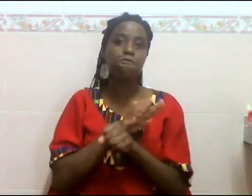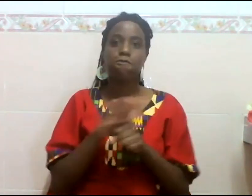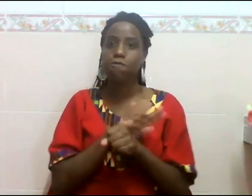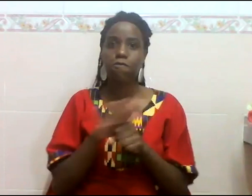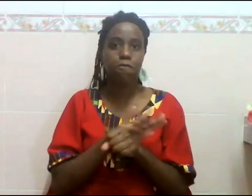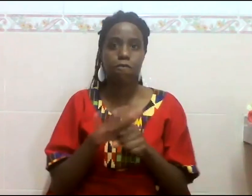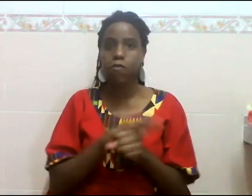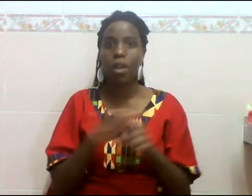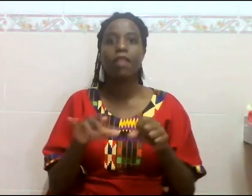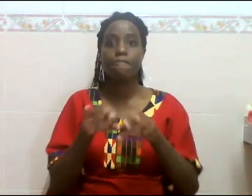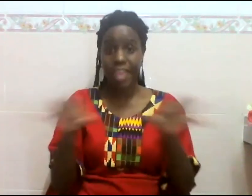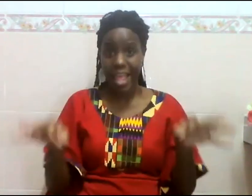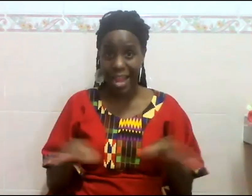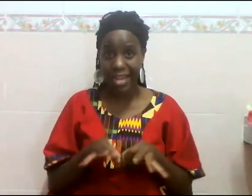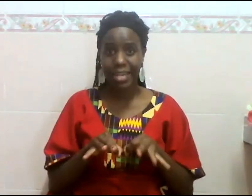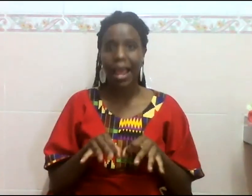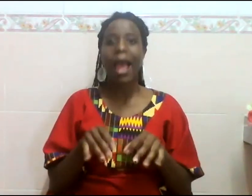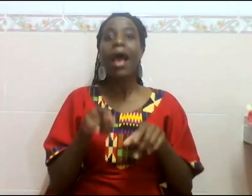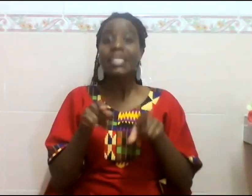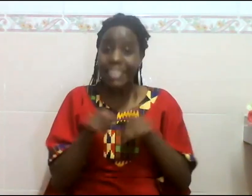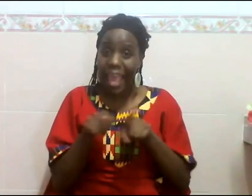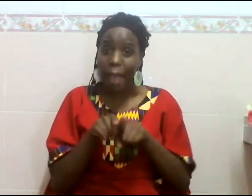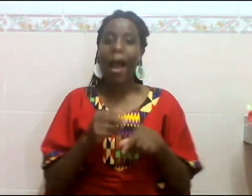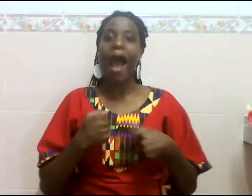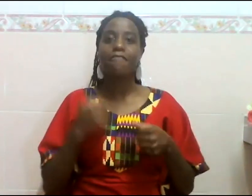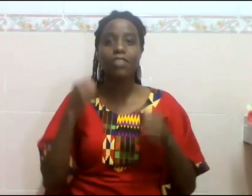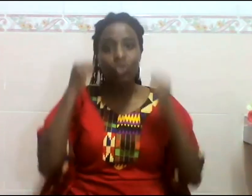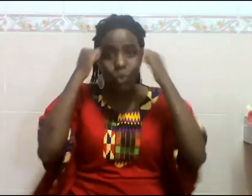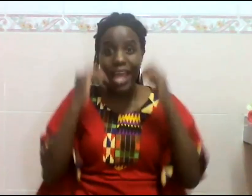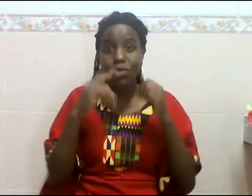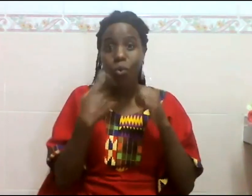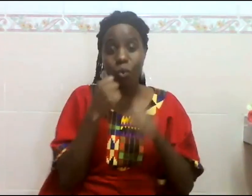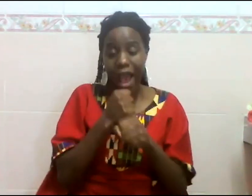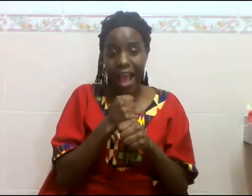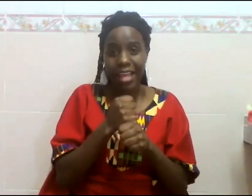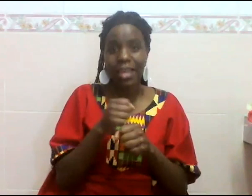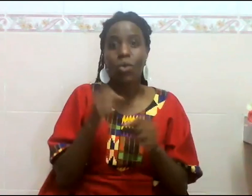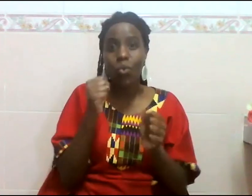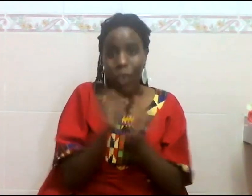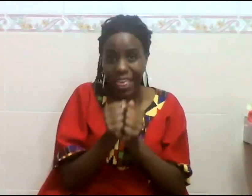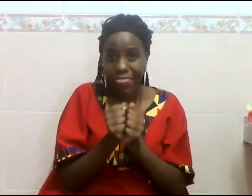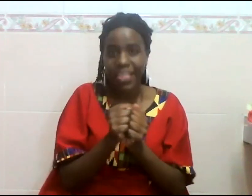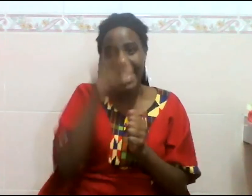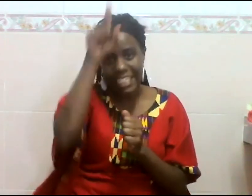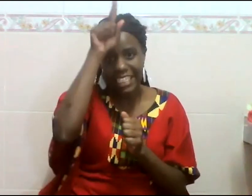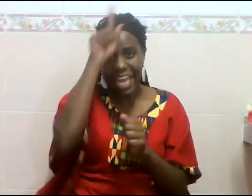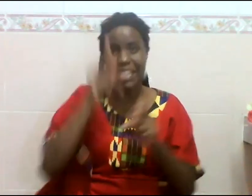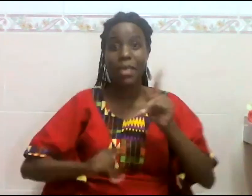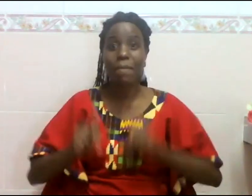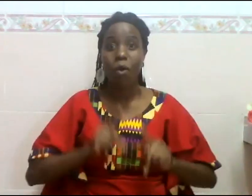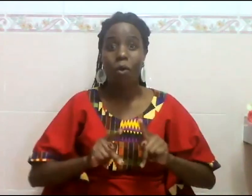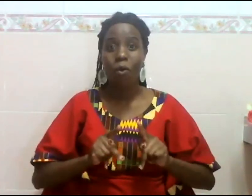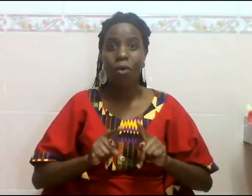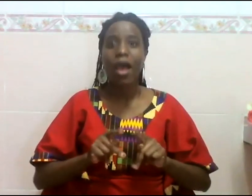a number of students who are working in that space, particularly in the space of what in